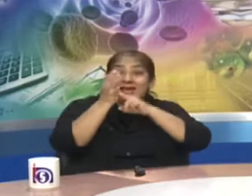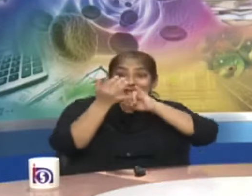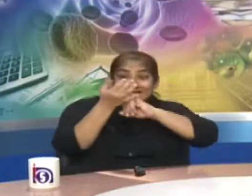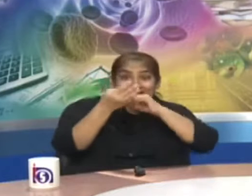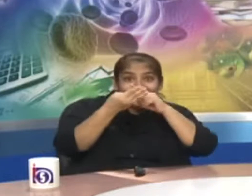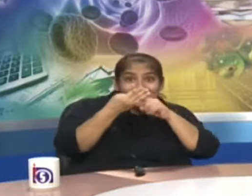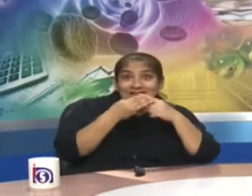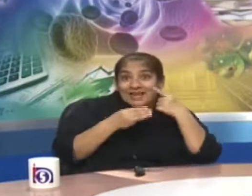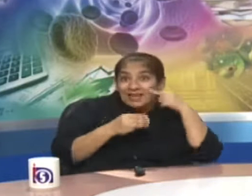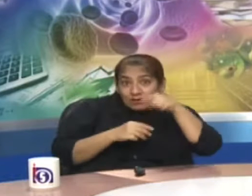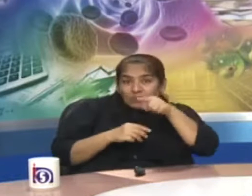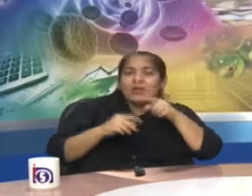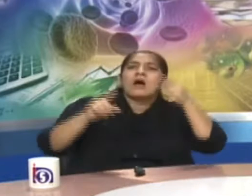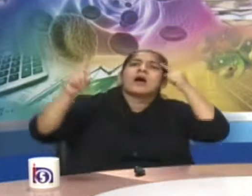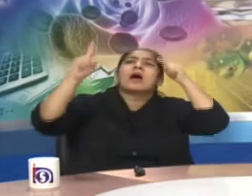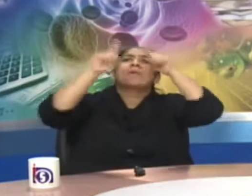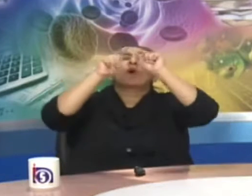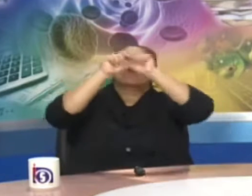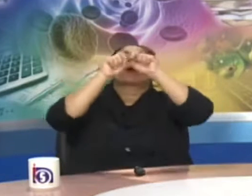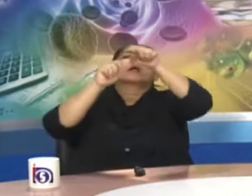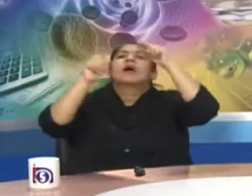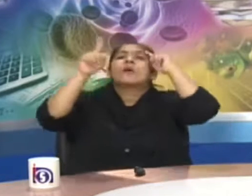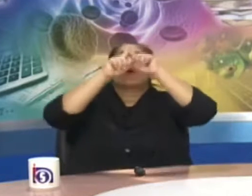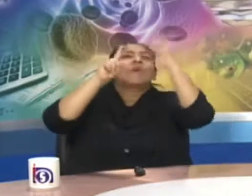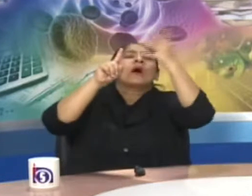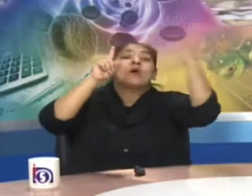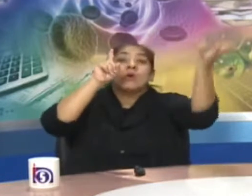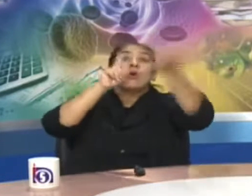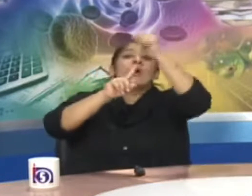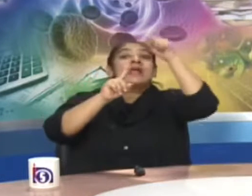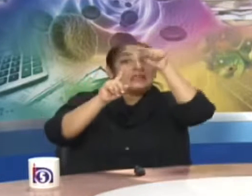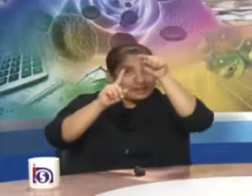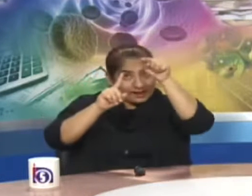What are the aims and objectives of NSEI?